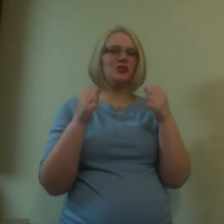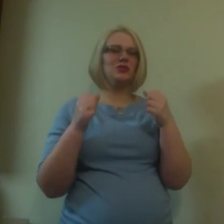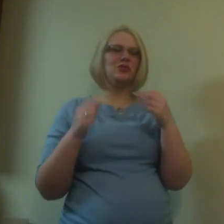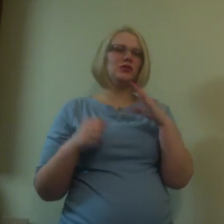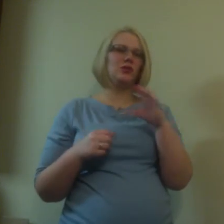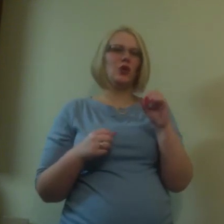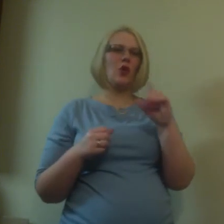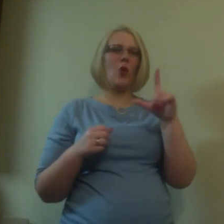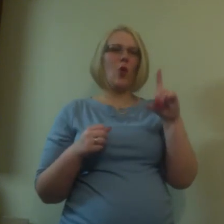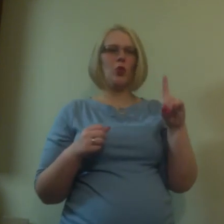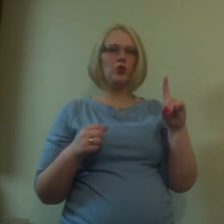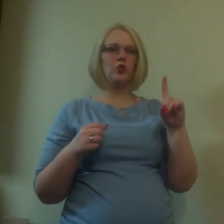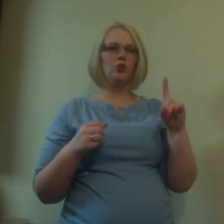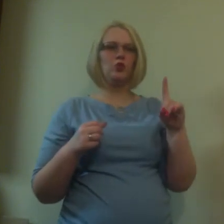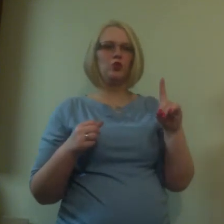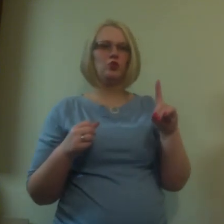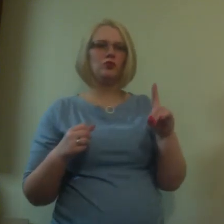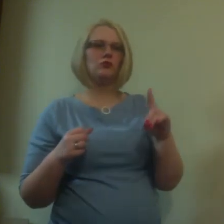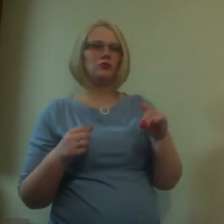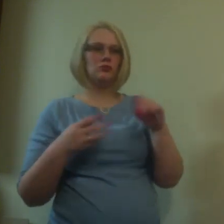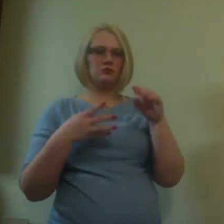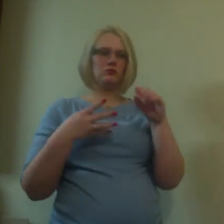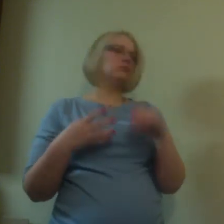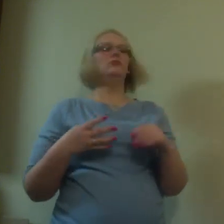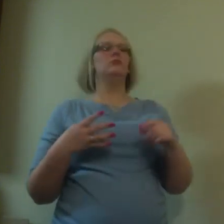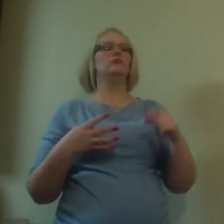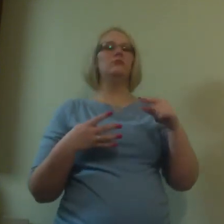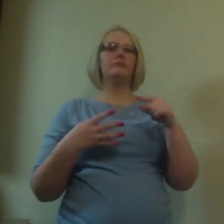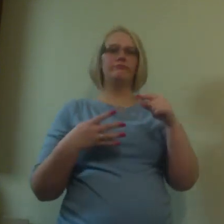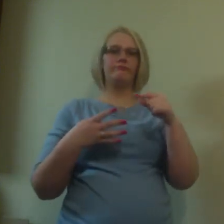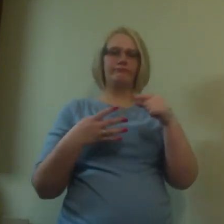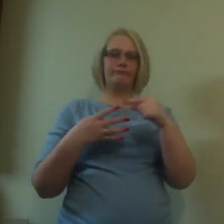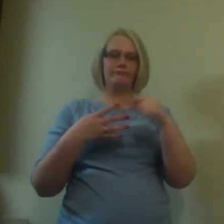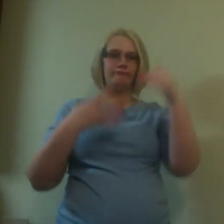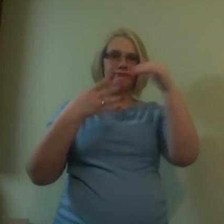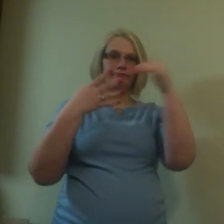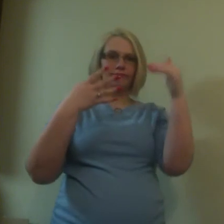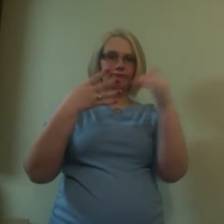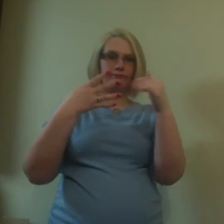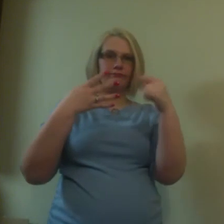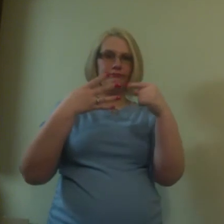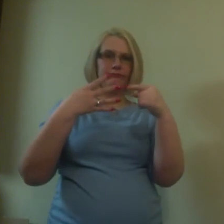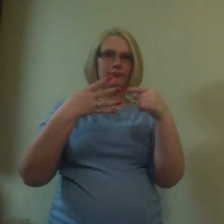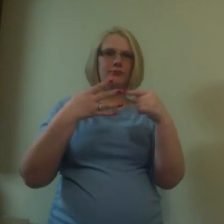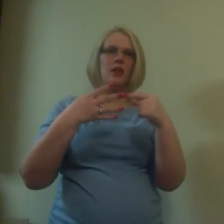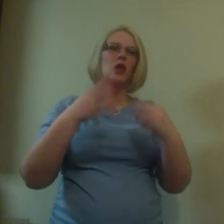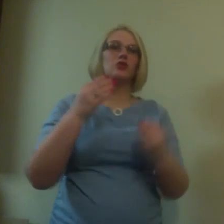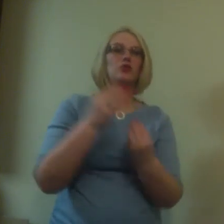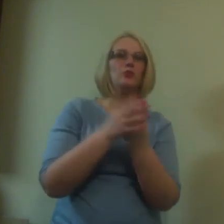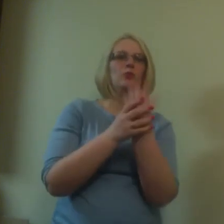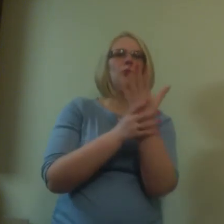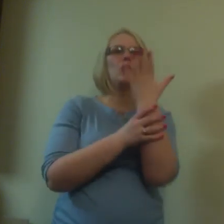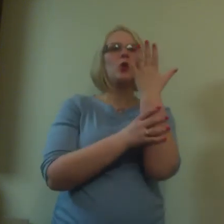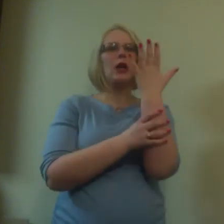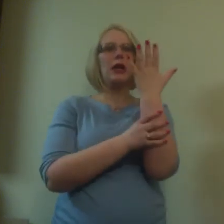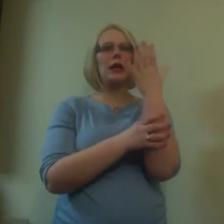winter, we're going to get ready for spring. Who likes spring when everything starts to grow and come alive and everything